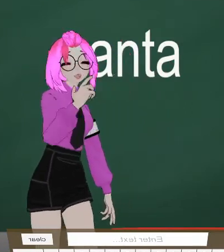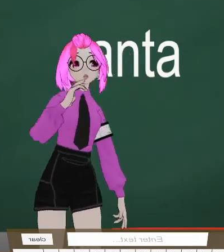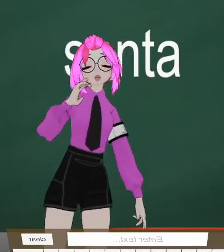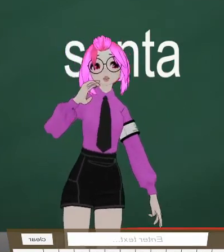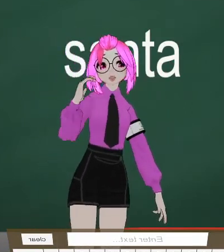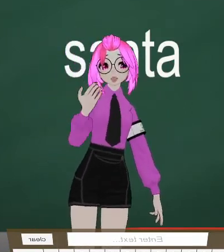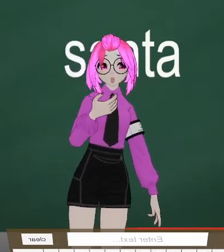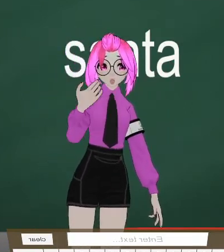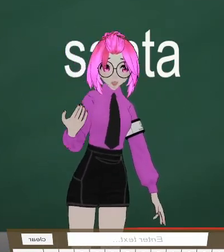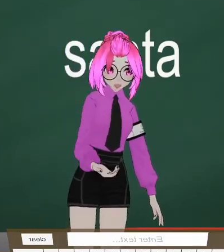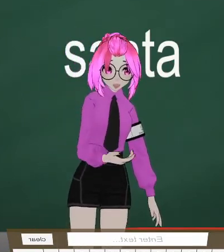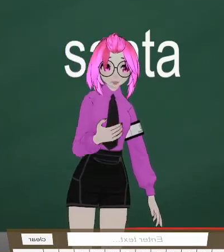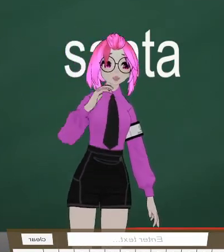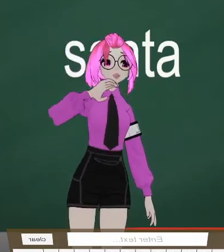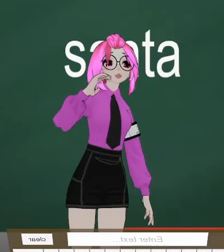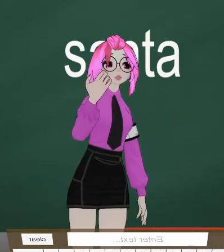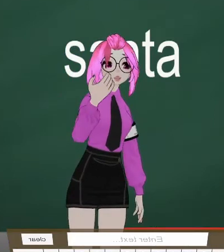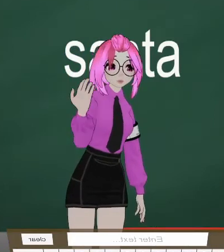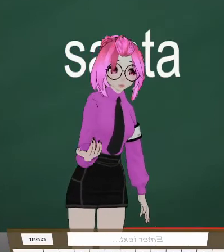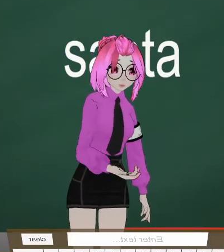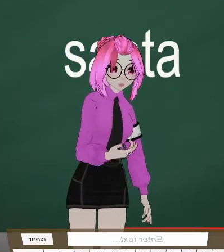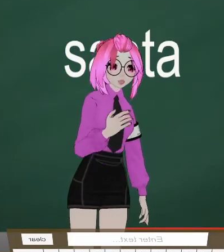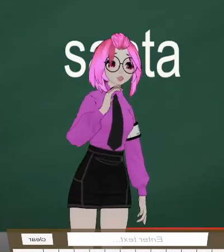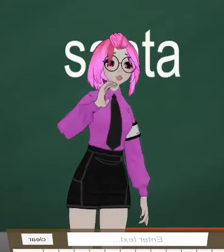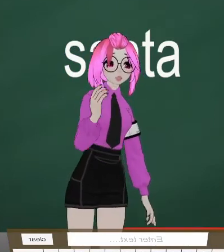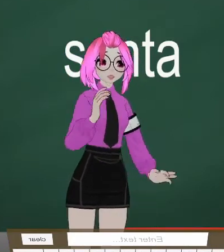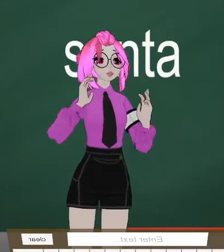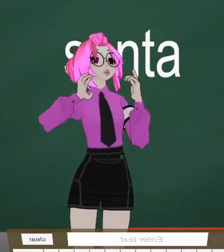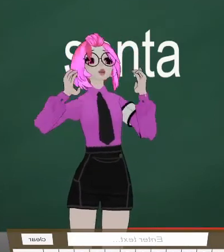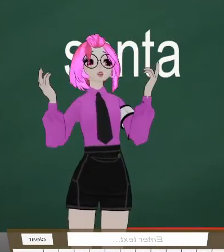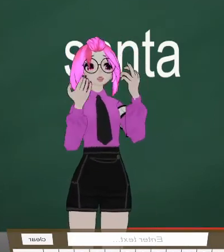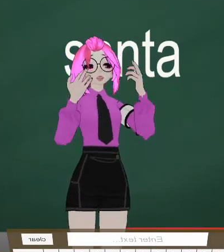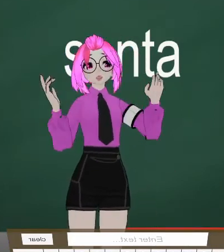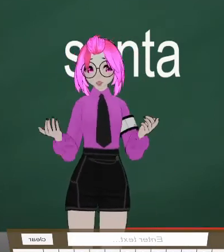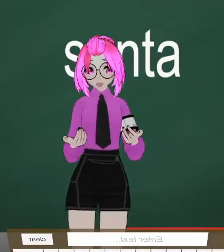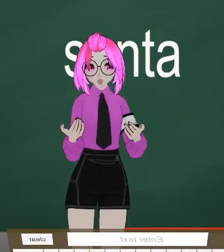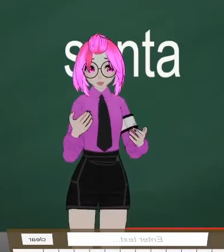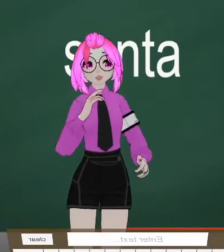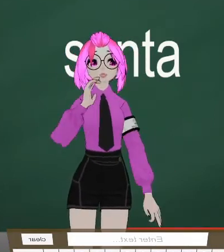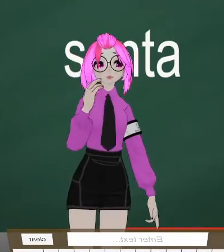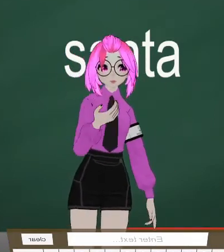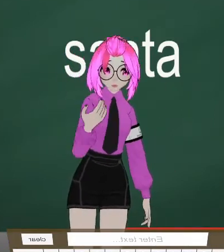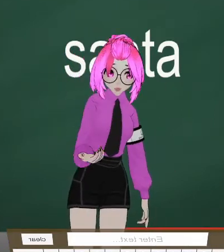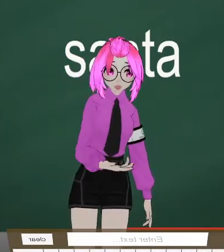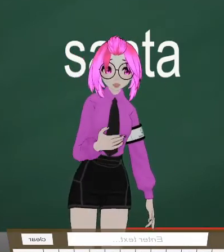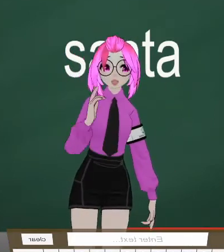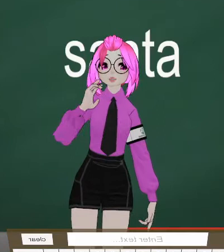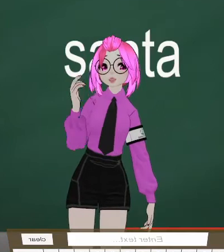or you can do one hand showing the beard one-handed with a c hand i always do it with two hands but you may also do